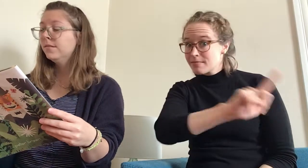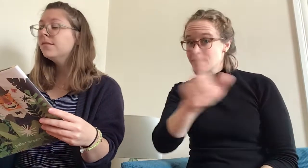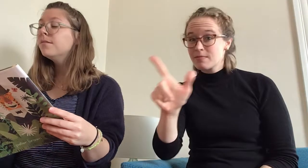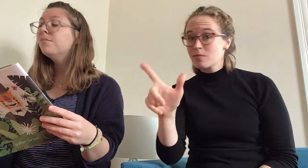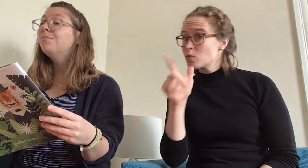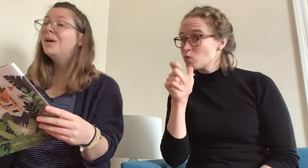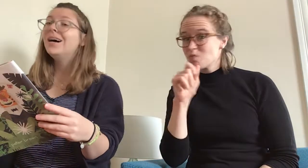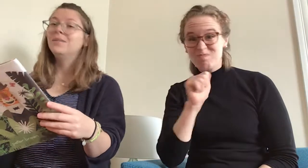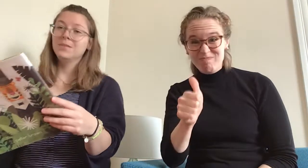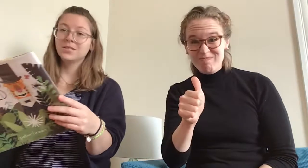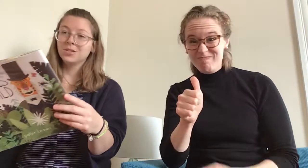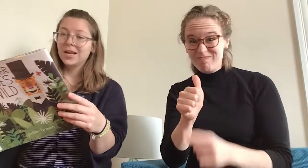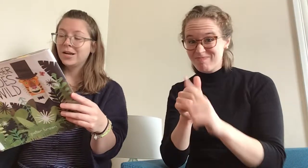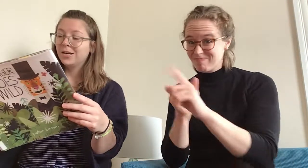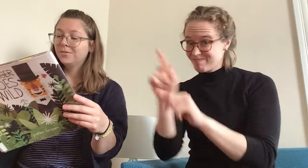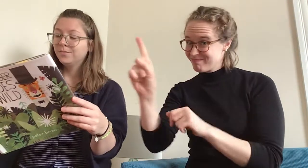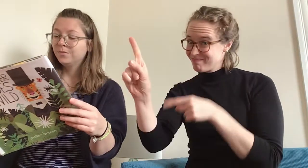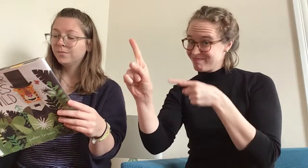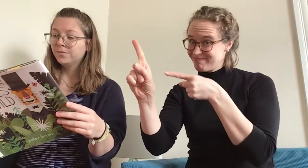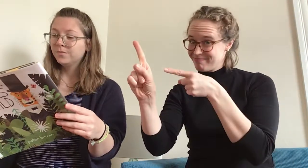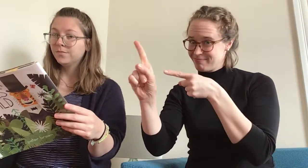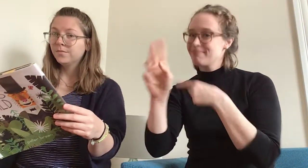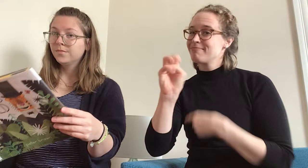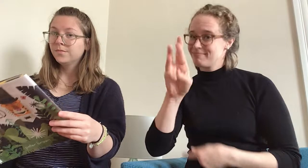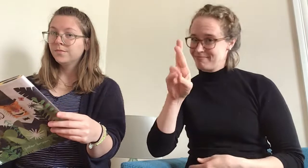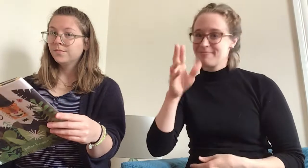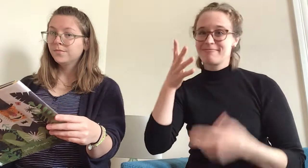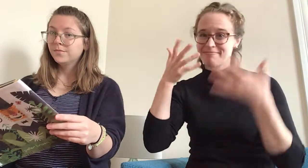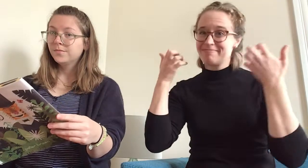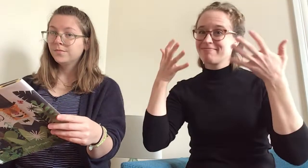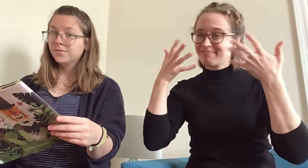Everyone but Mr. Tiger.